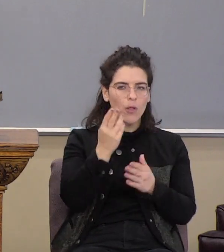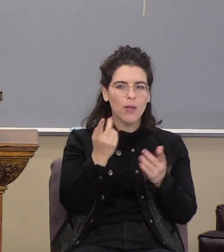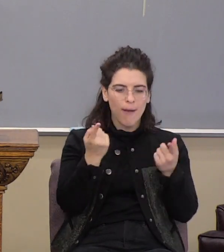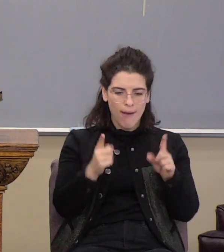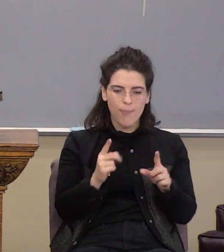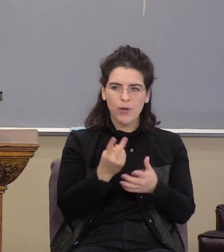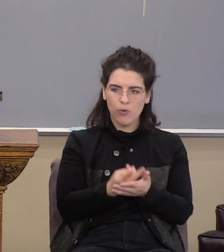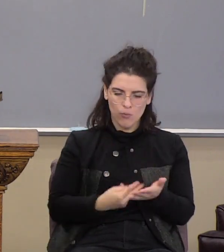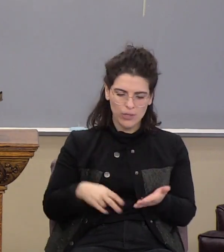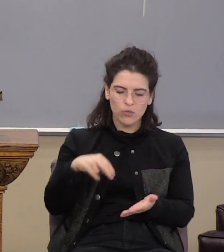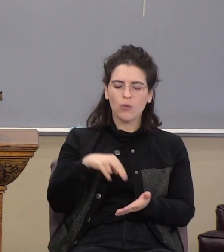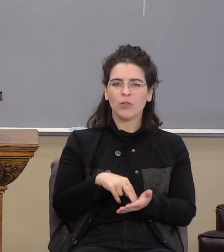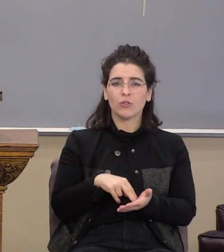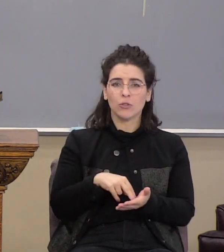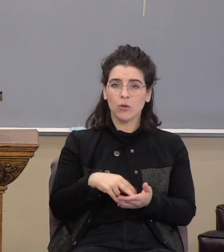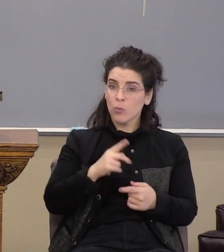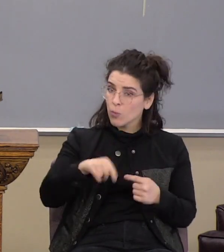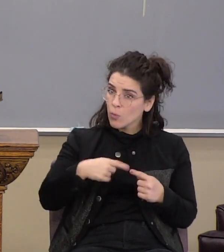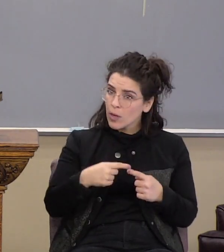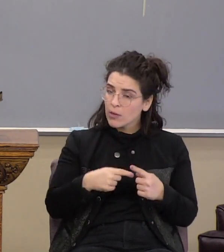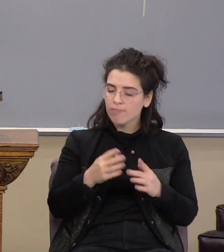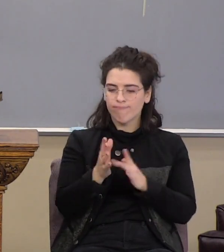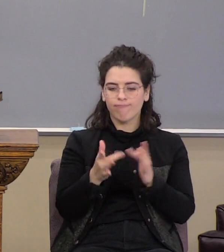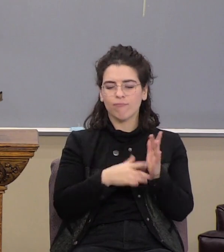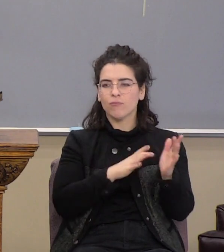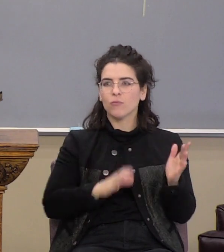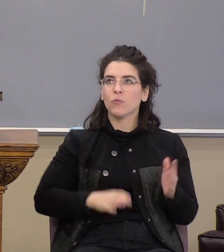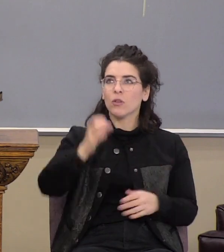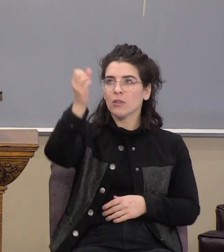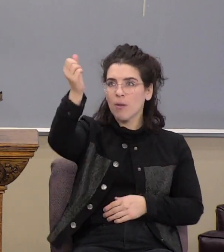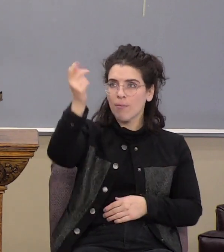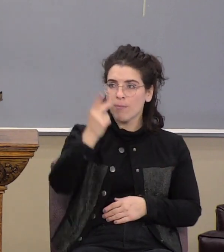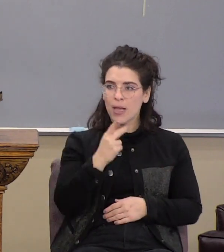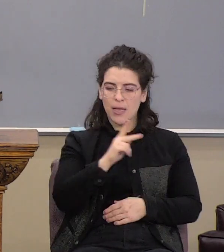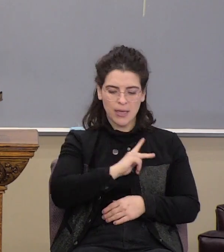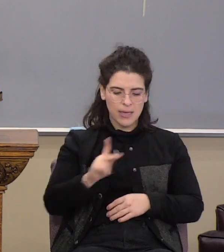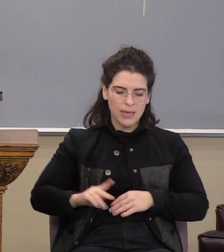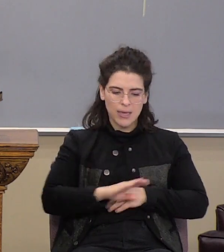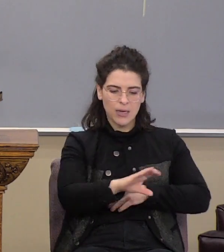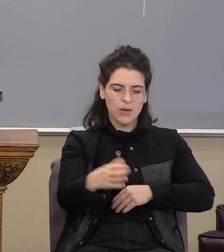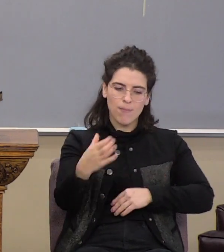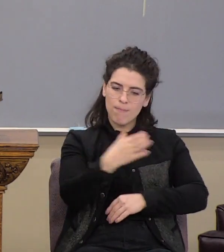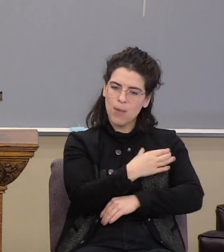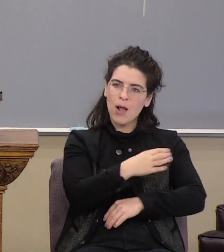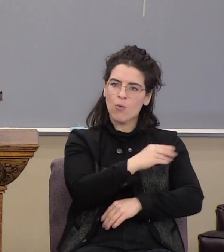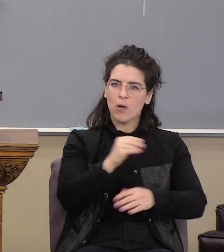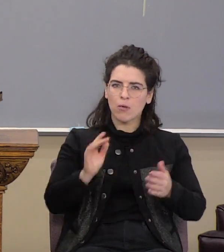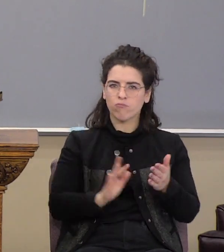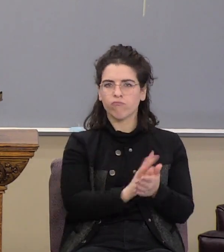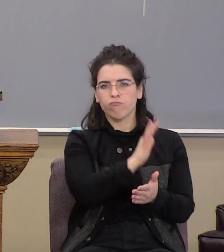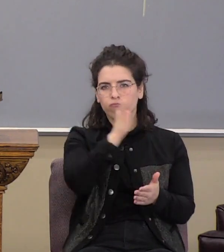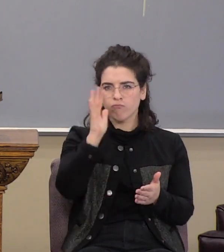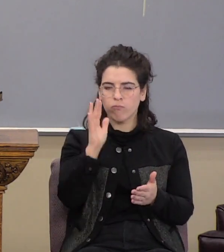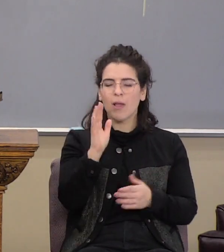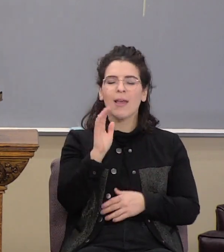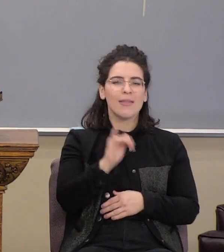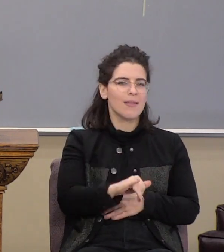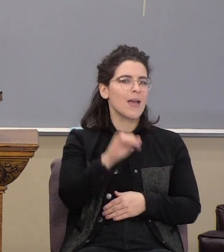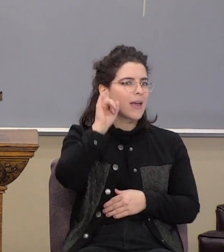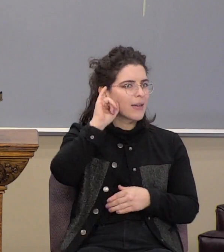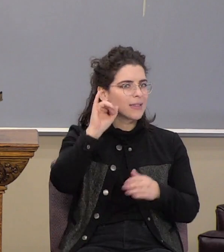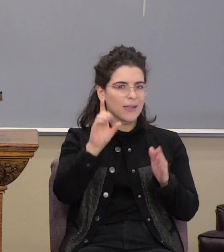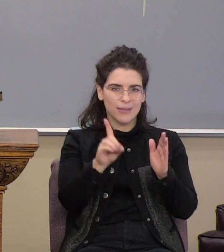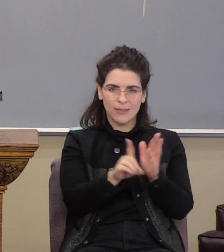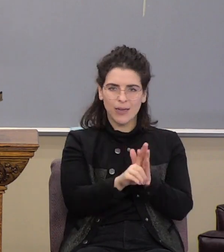Jesus Christ comes back in kingdom power and in kingdom glory, okay? So that is identified